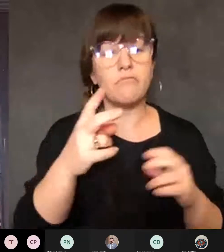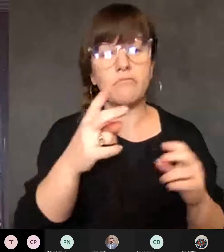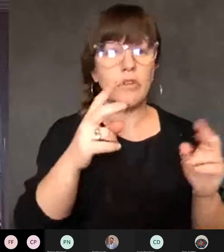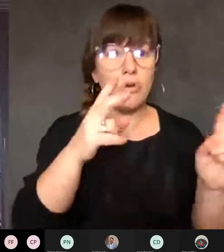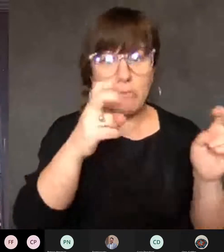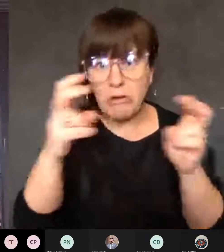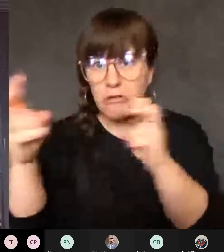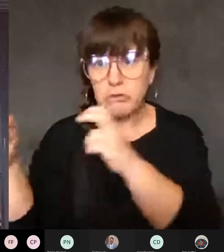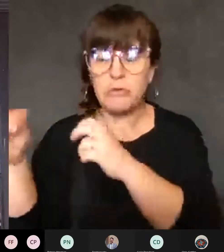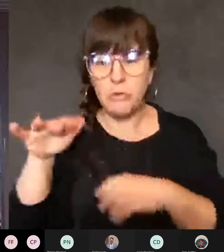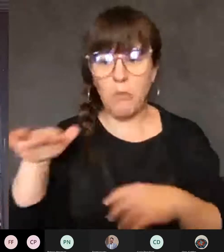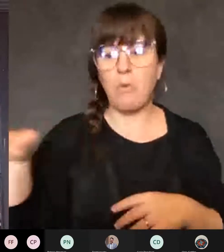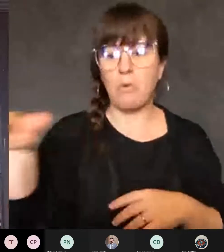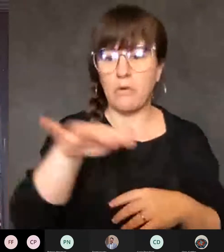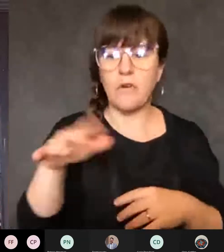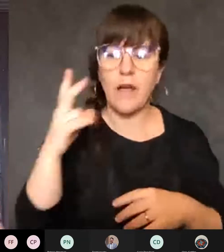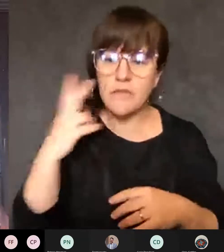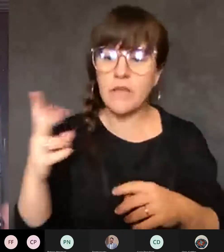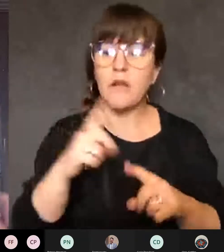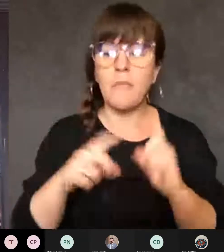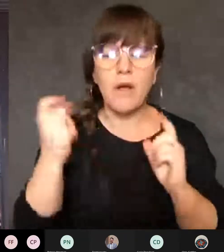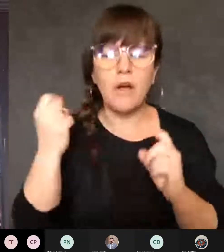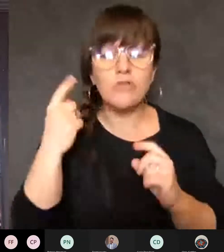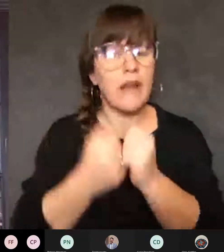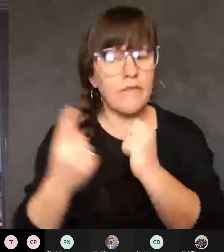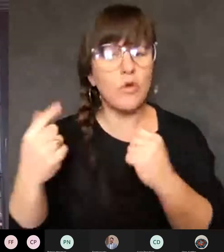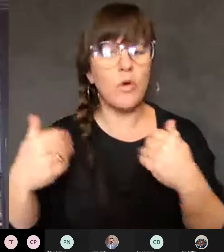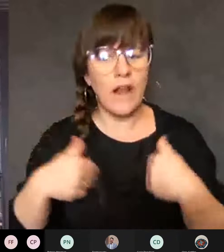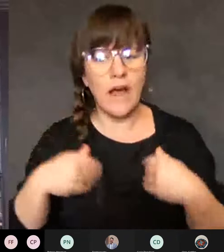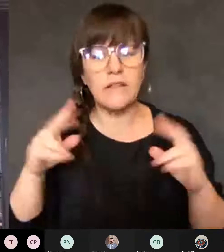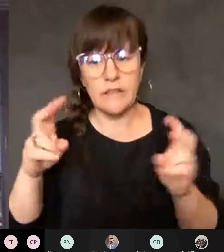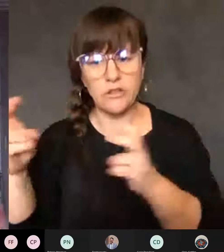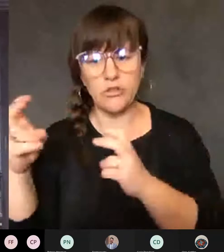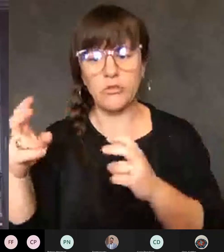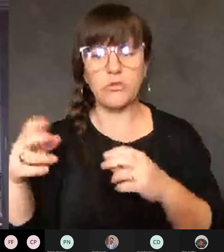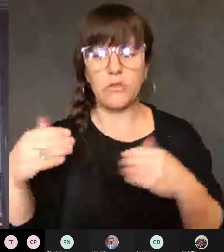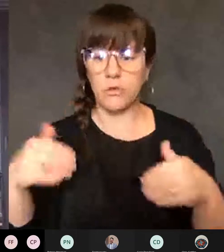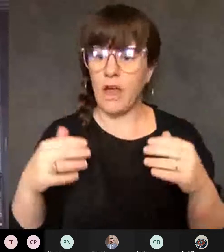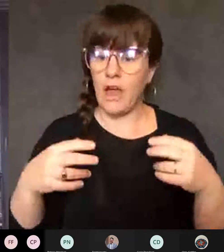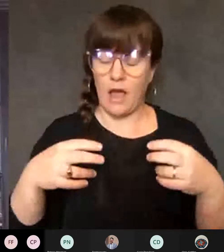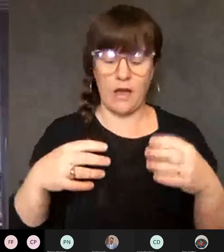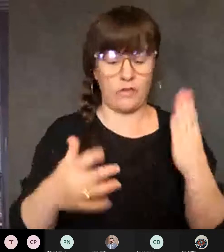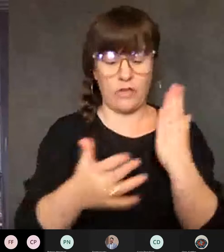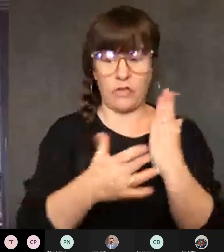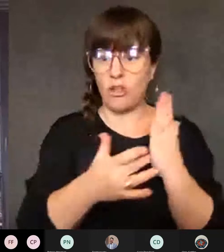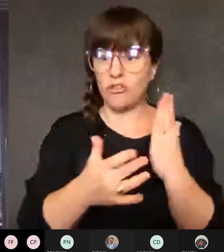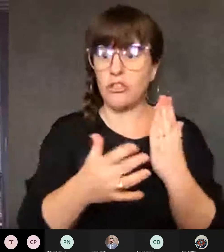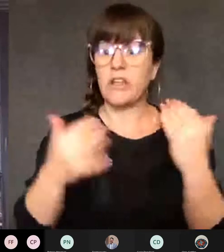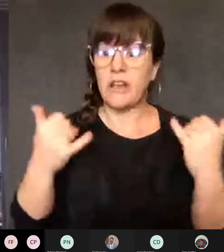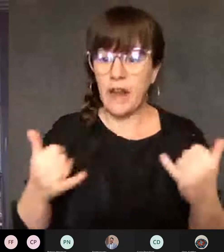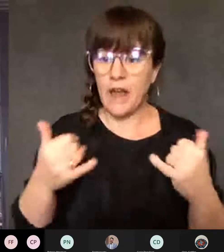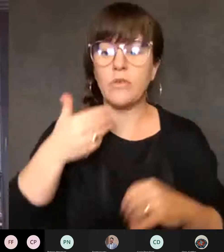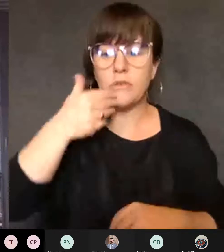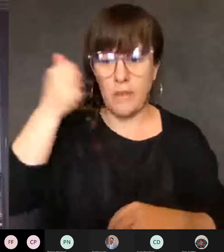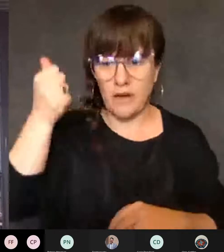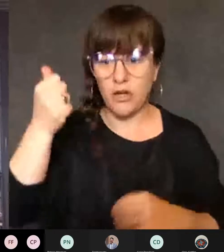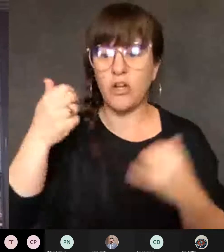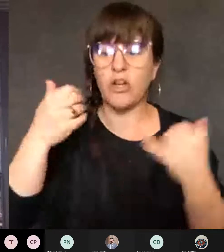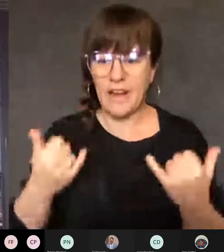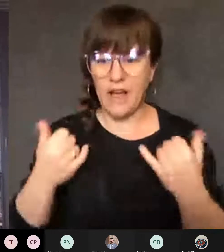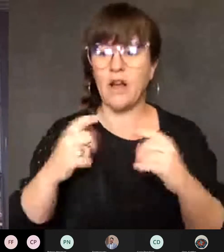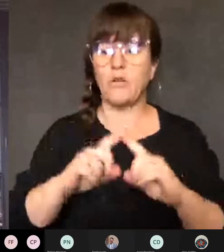those issues and they're significant. And the technology that's available to us is just so much better and so much different than it was when we